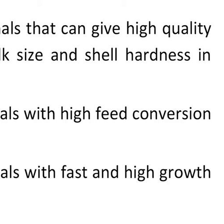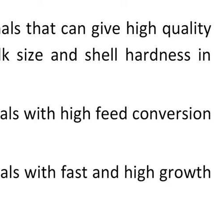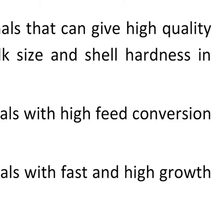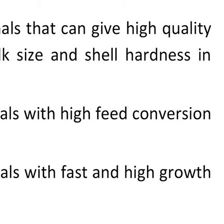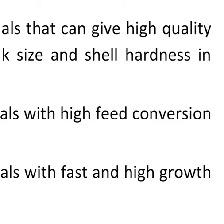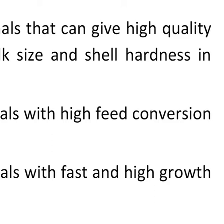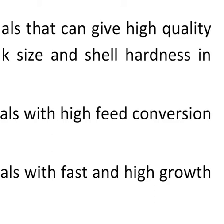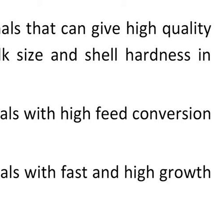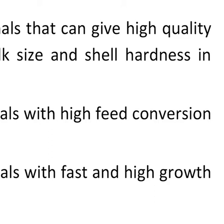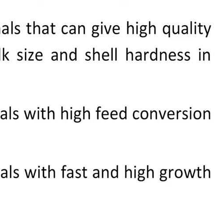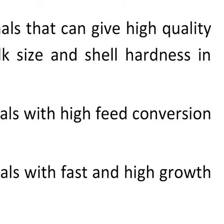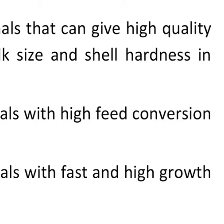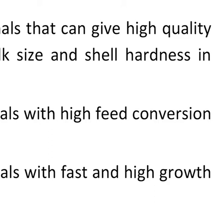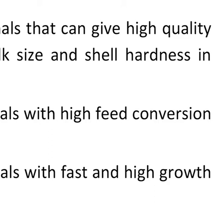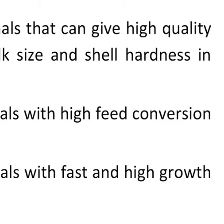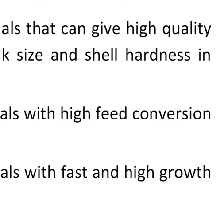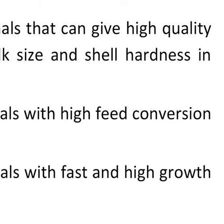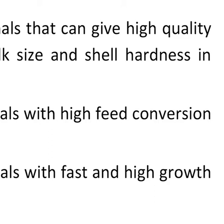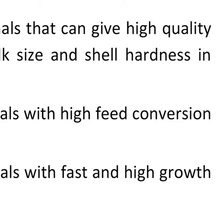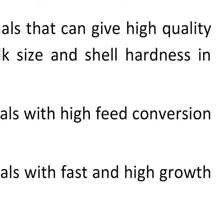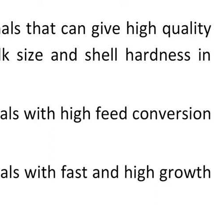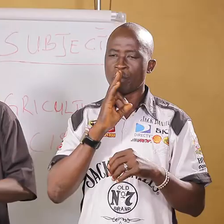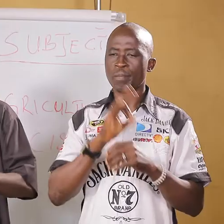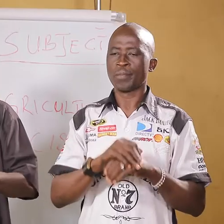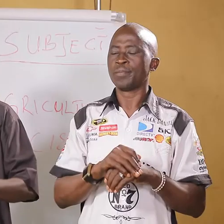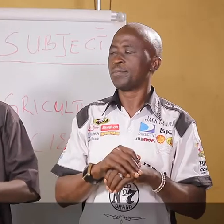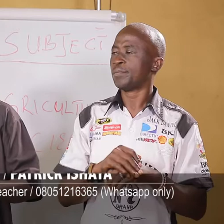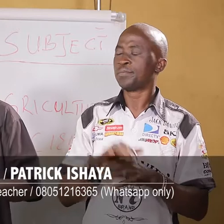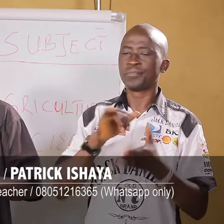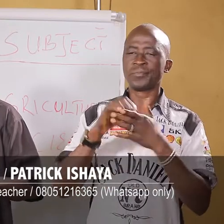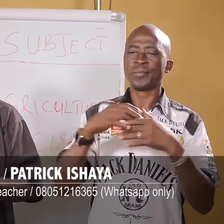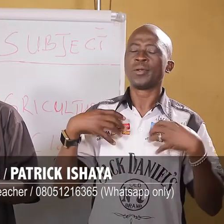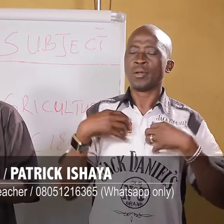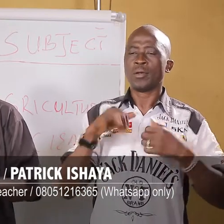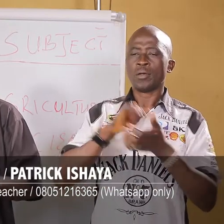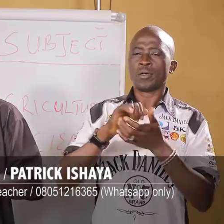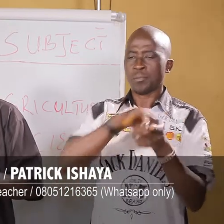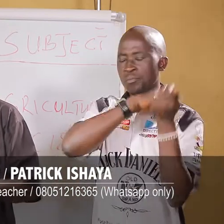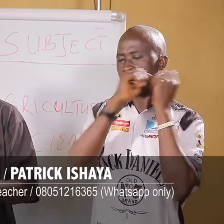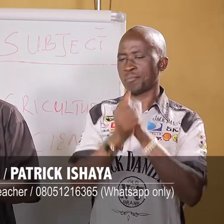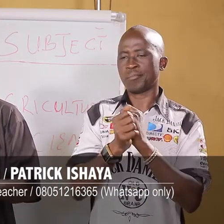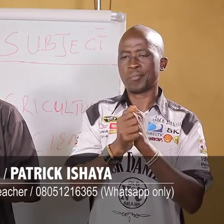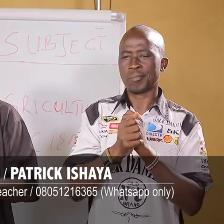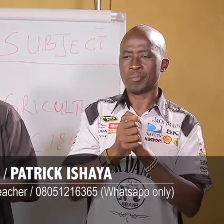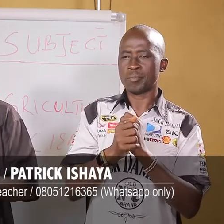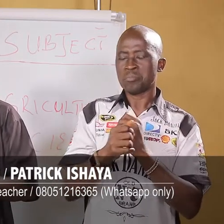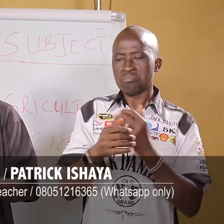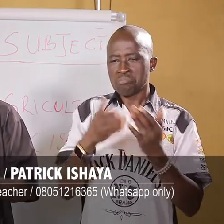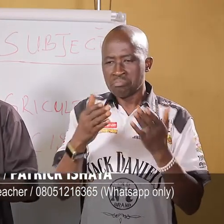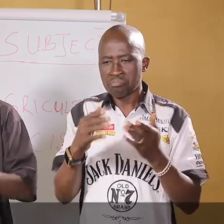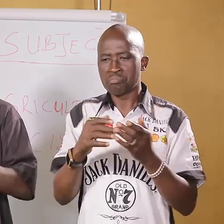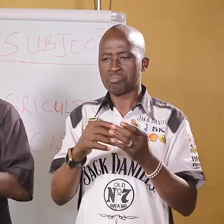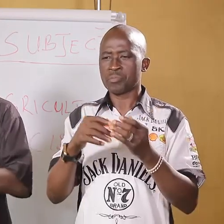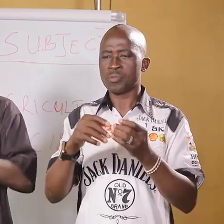with high feed conversion efficiency. That is, animals that can change even waste to meat or